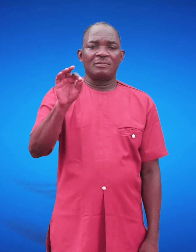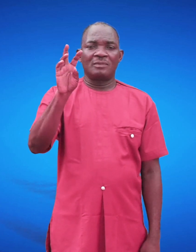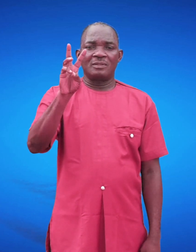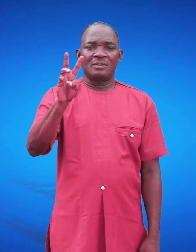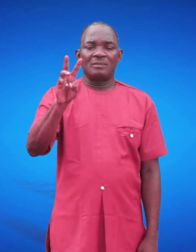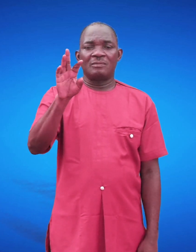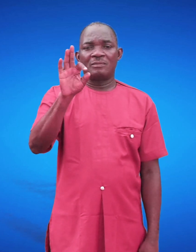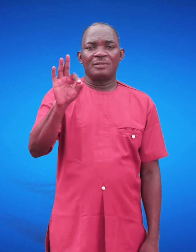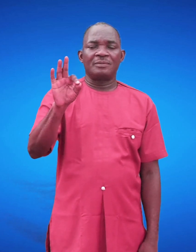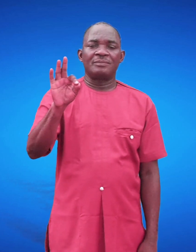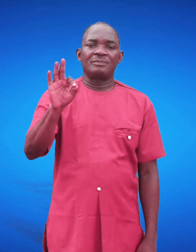969